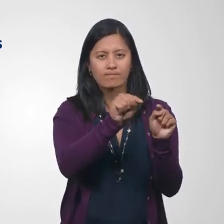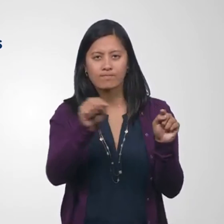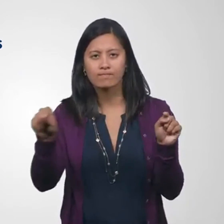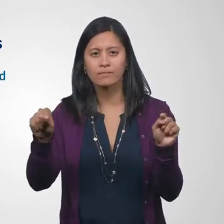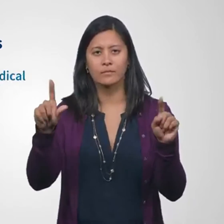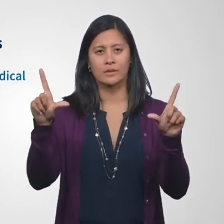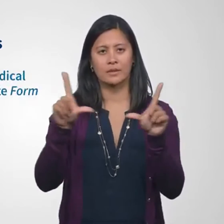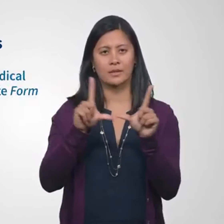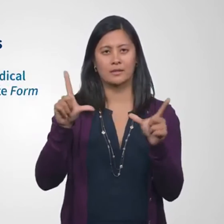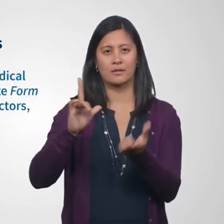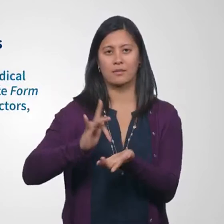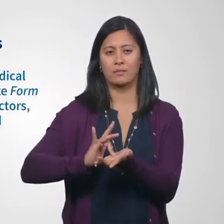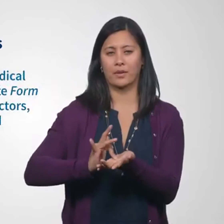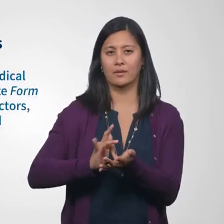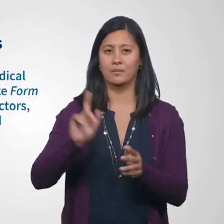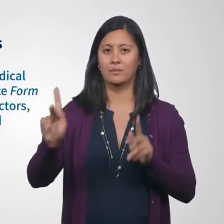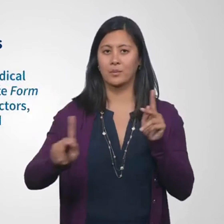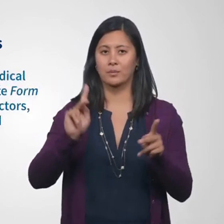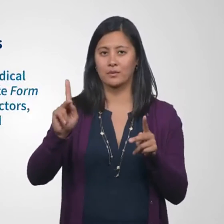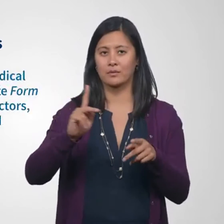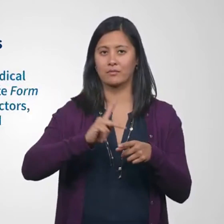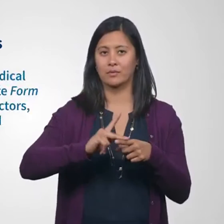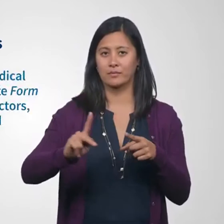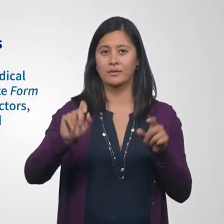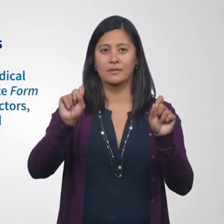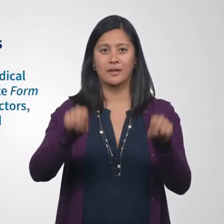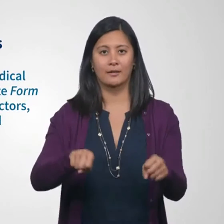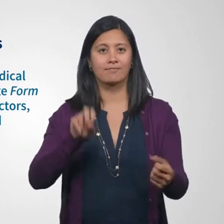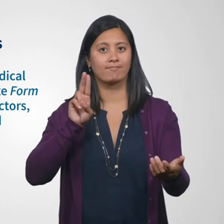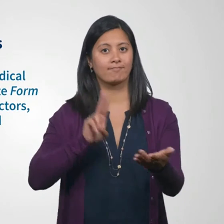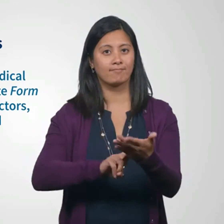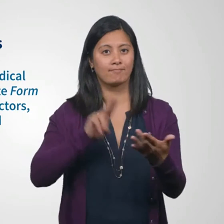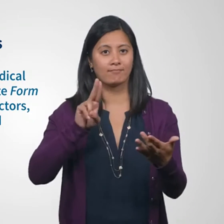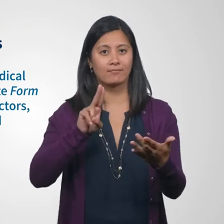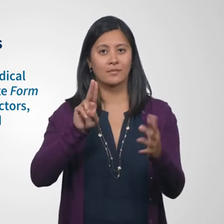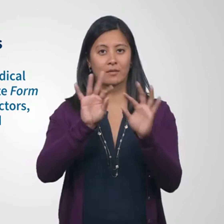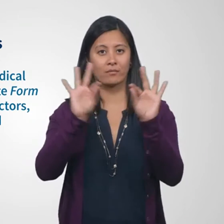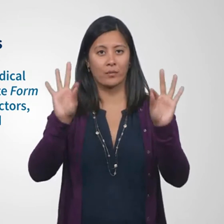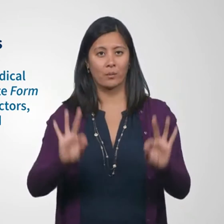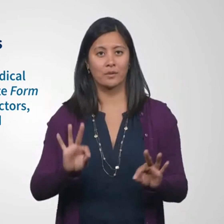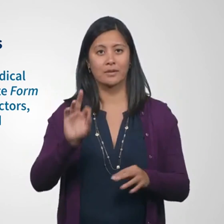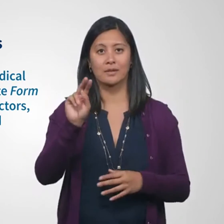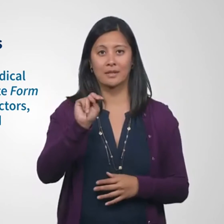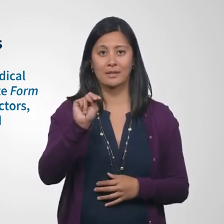Only certain licensed medical professionals can complete Form N-648.